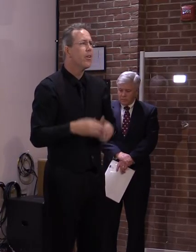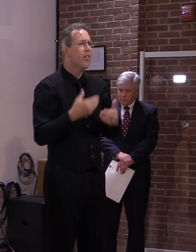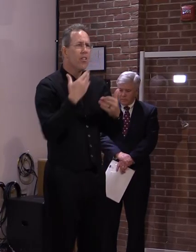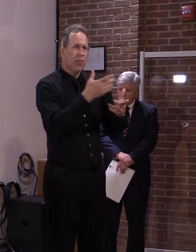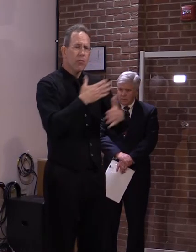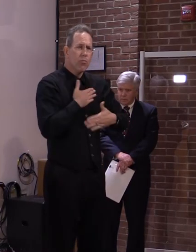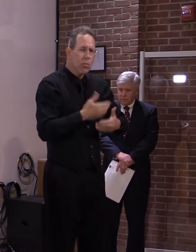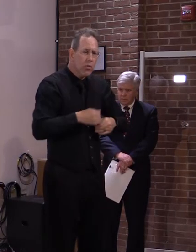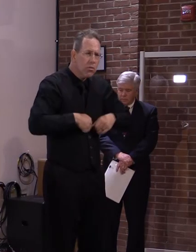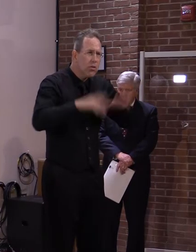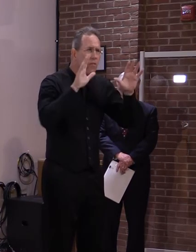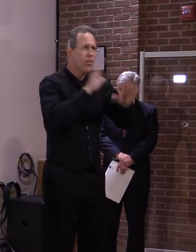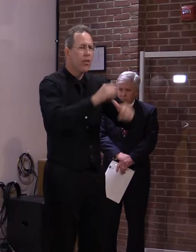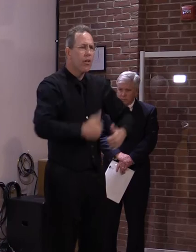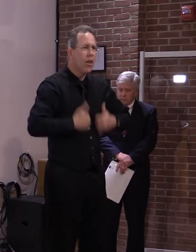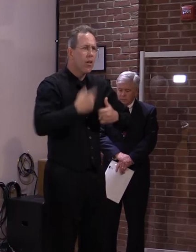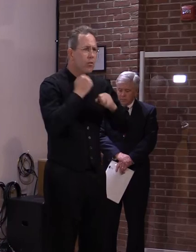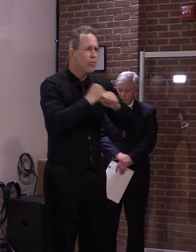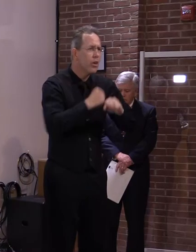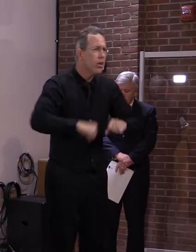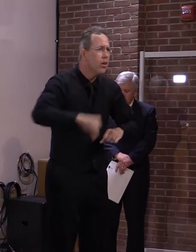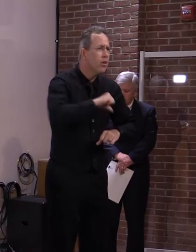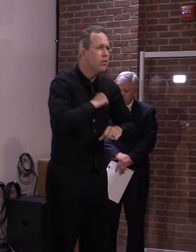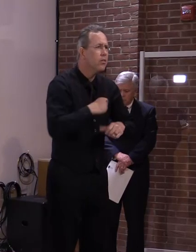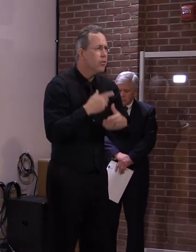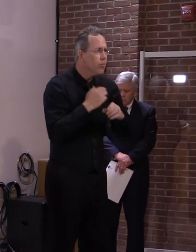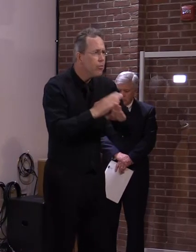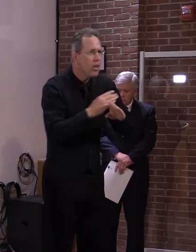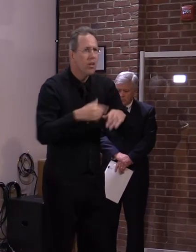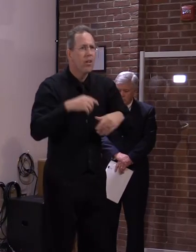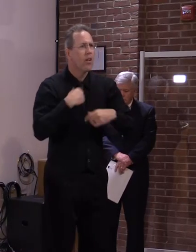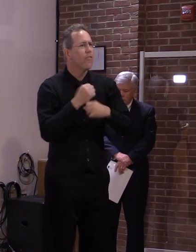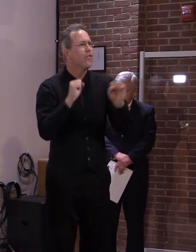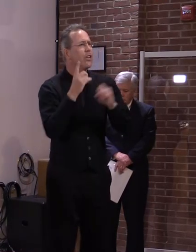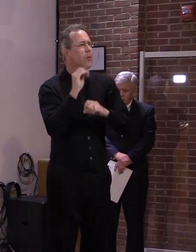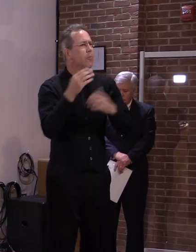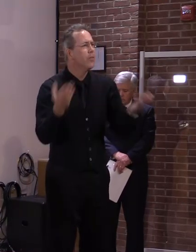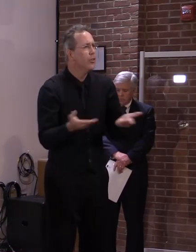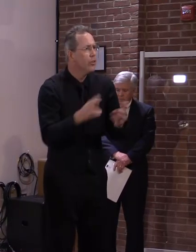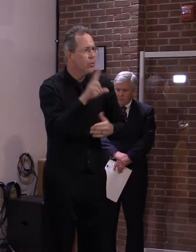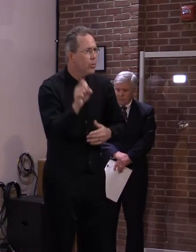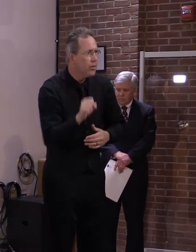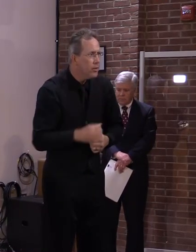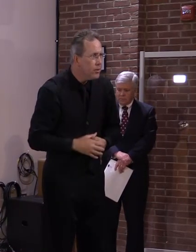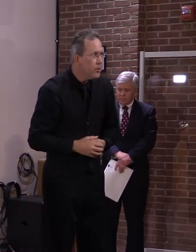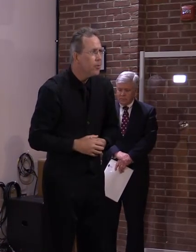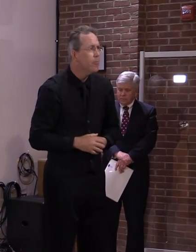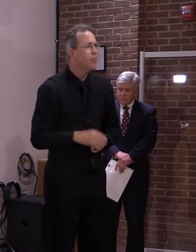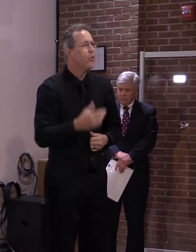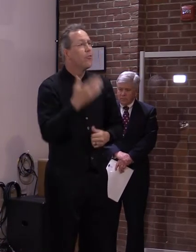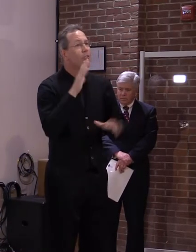us. So again, I hope you have a very safe weekend